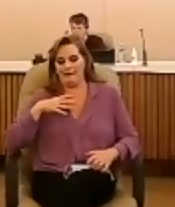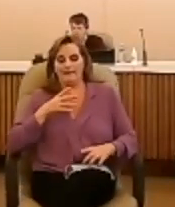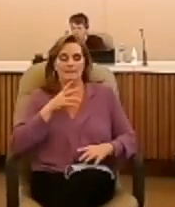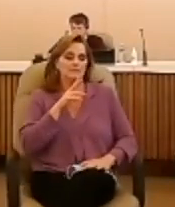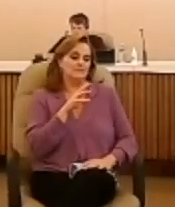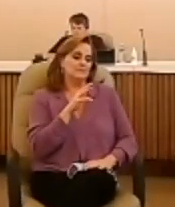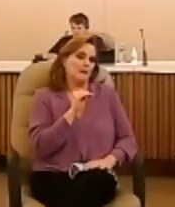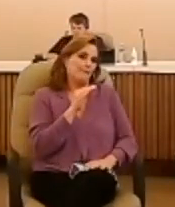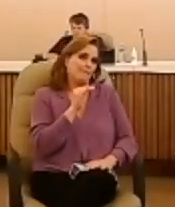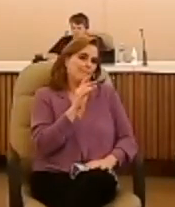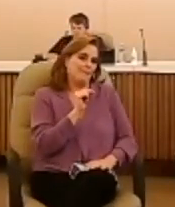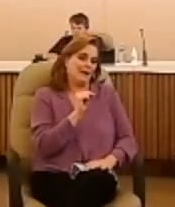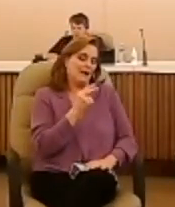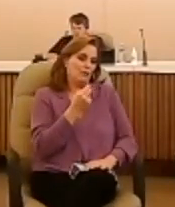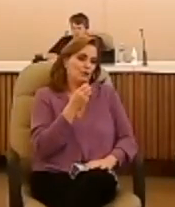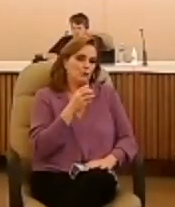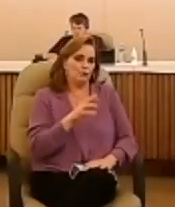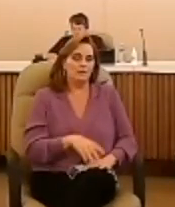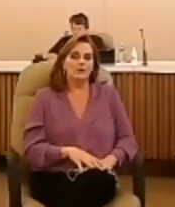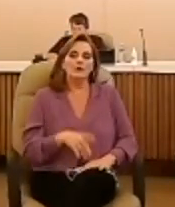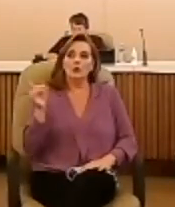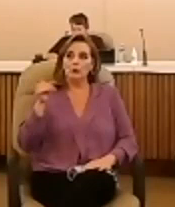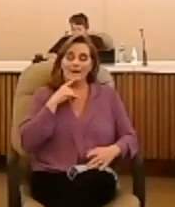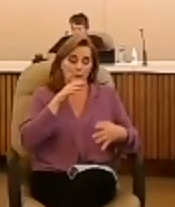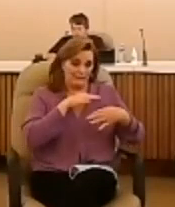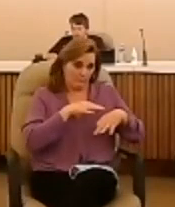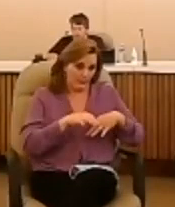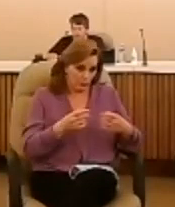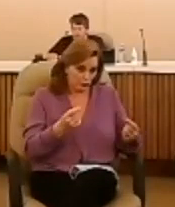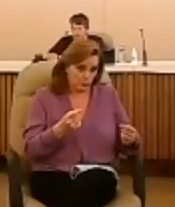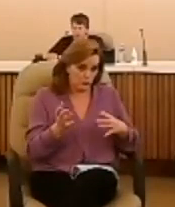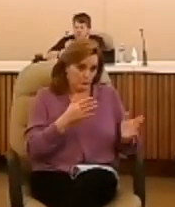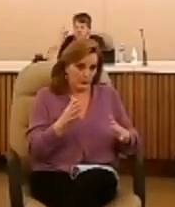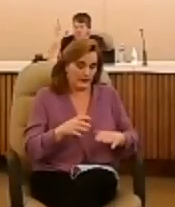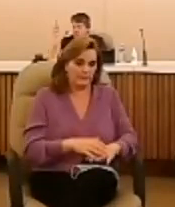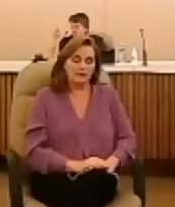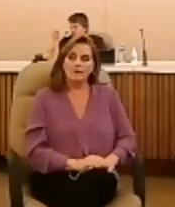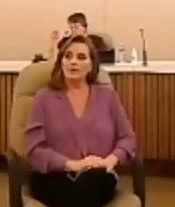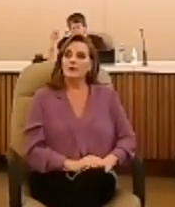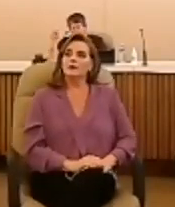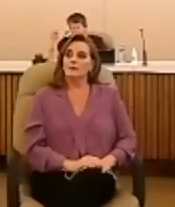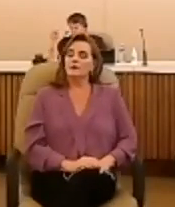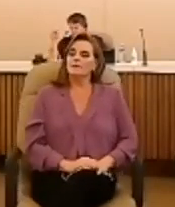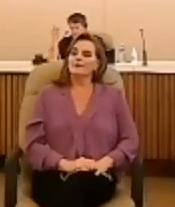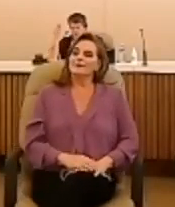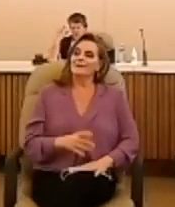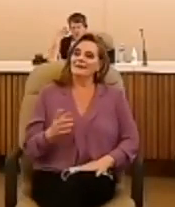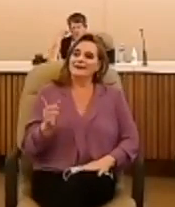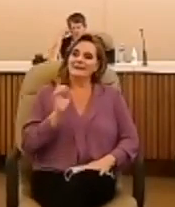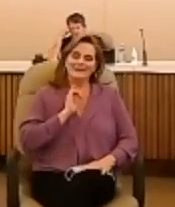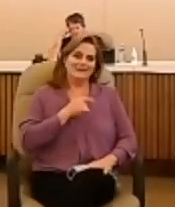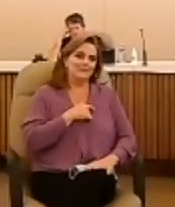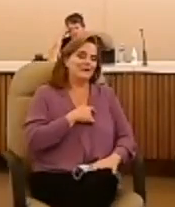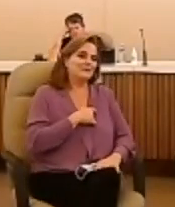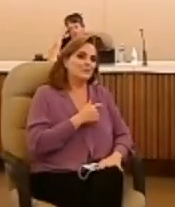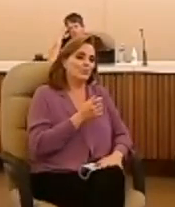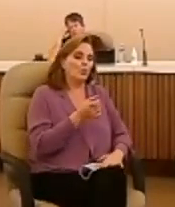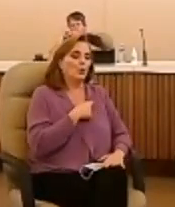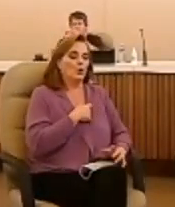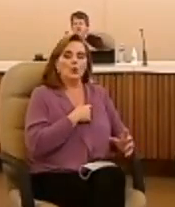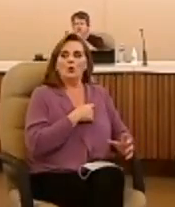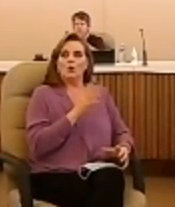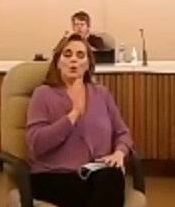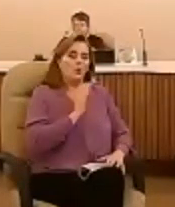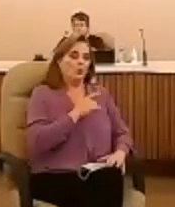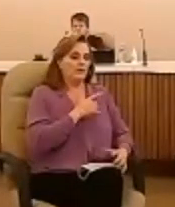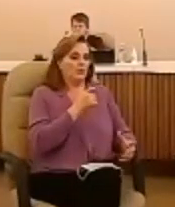Want to step up and tell us about what you're looking to do? We're looking to open up a nail You salon. need to be right at the Oh, sorry. microphone. We're looking to open